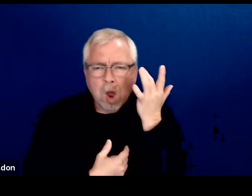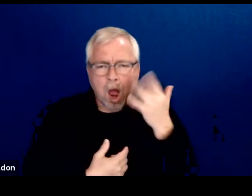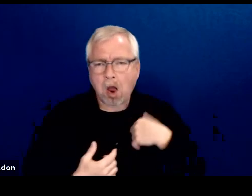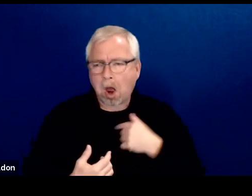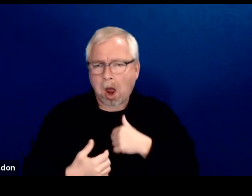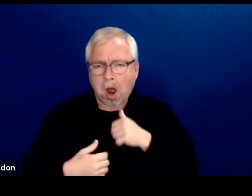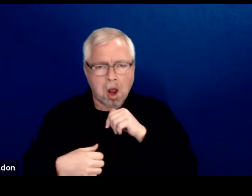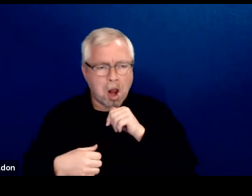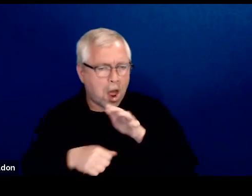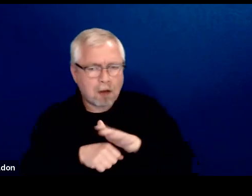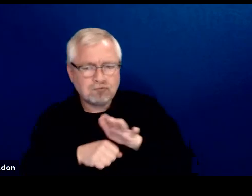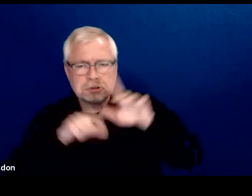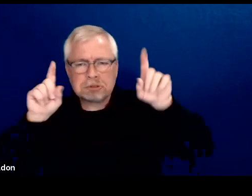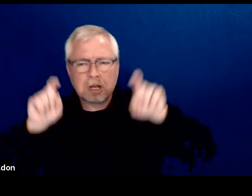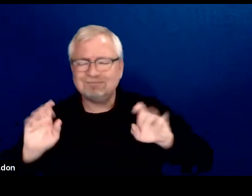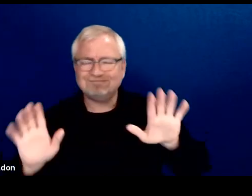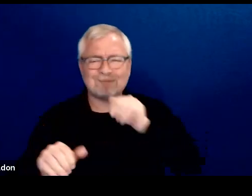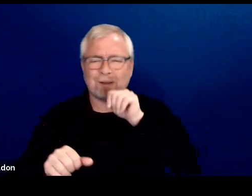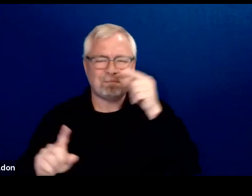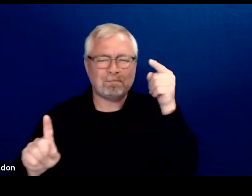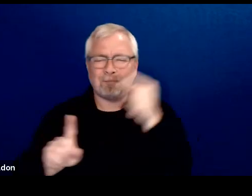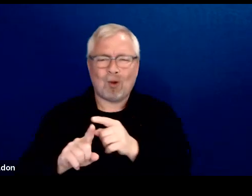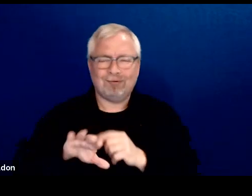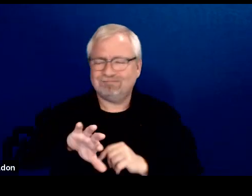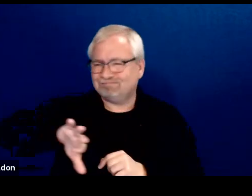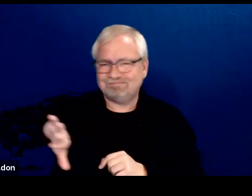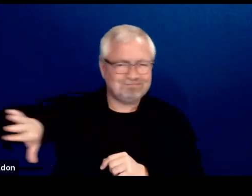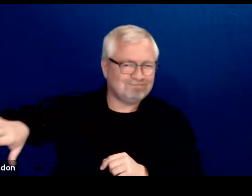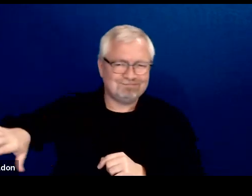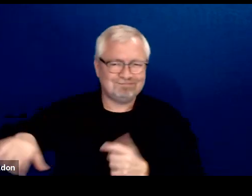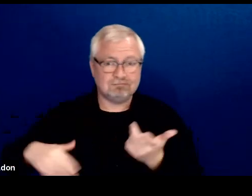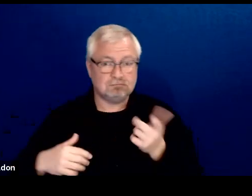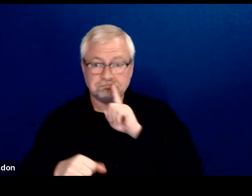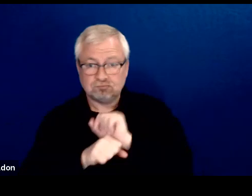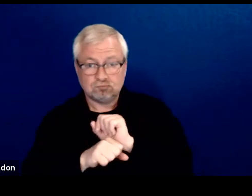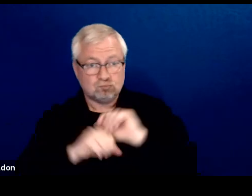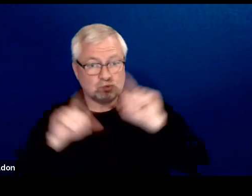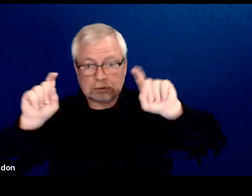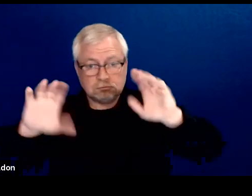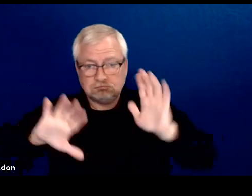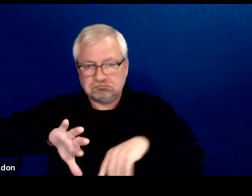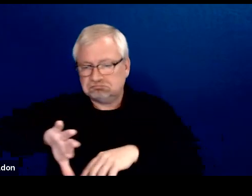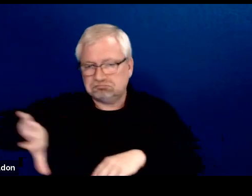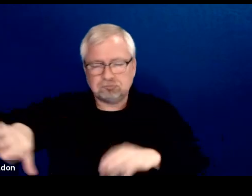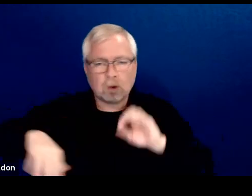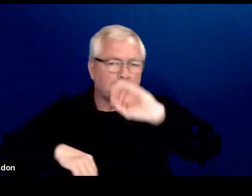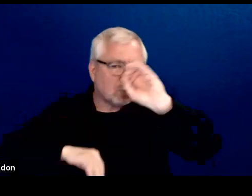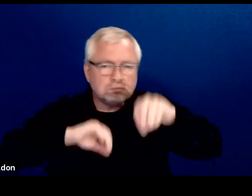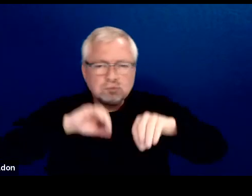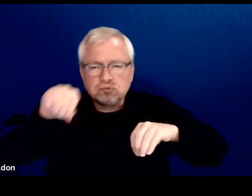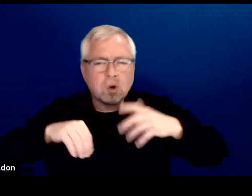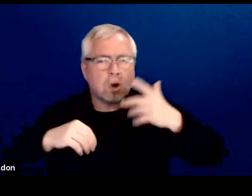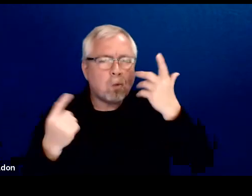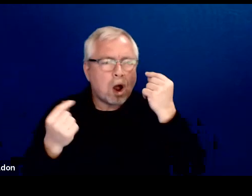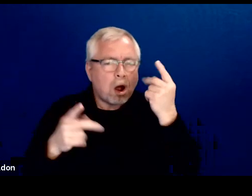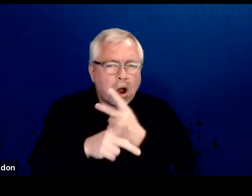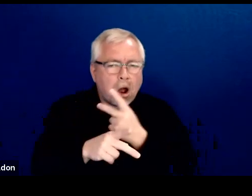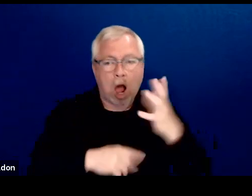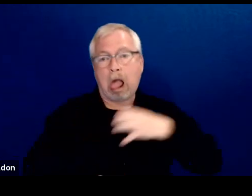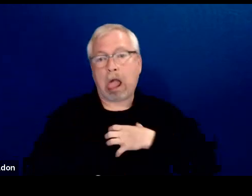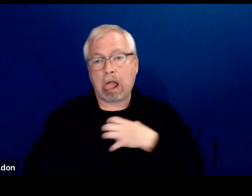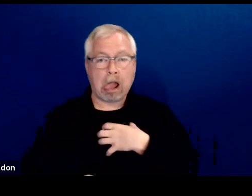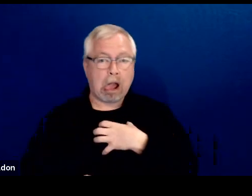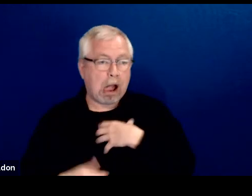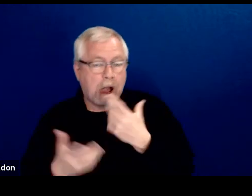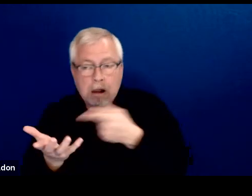not, and there is no percentage and no value in complaining about it at this point. That's why we've continued to work for